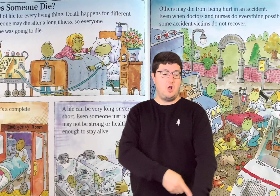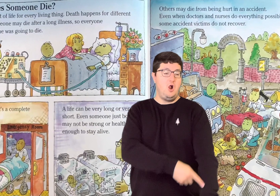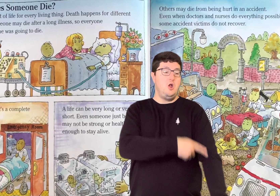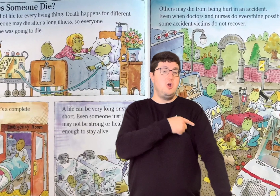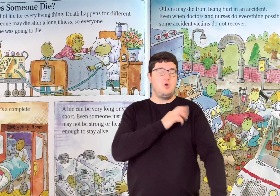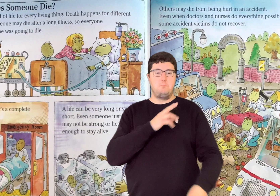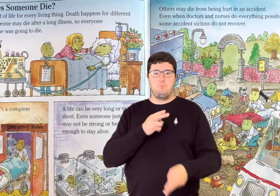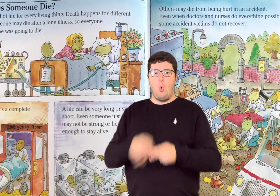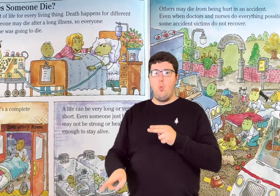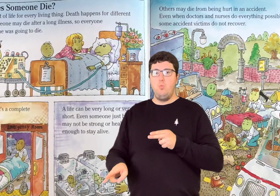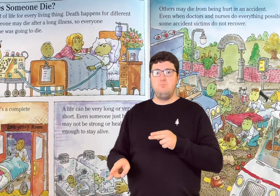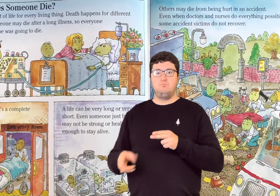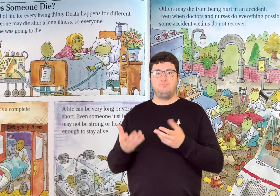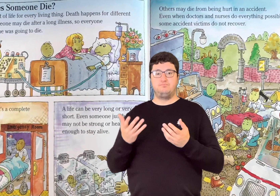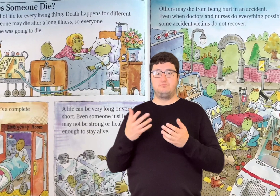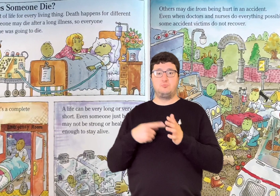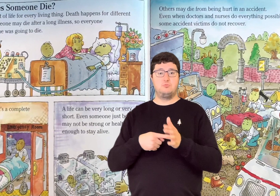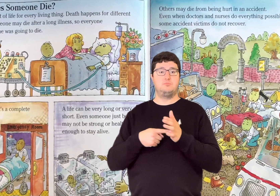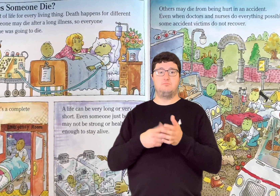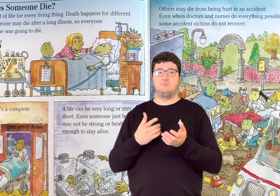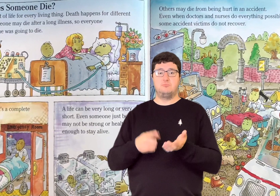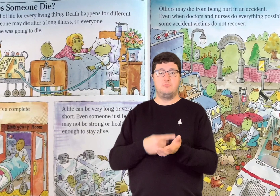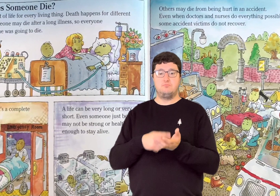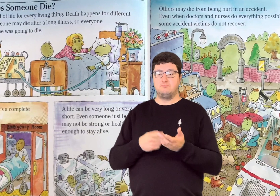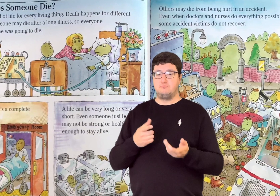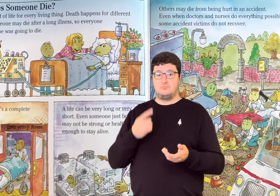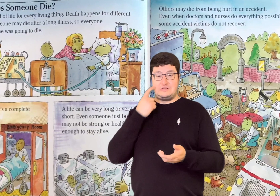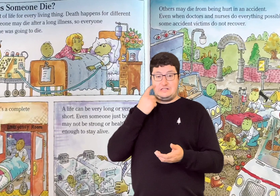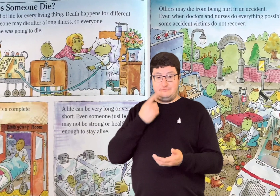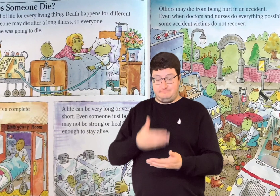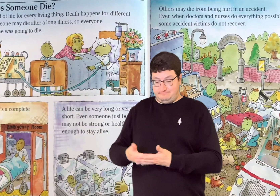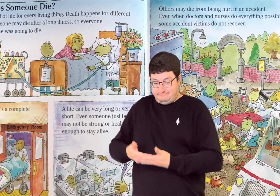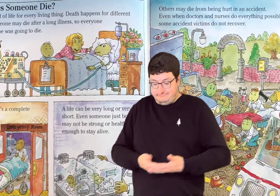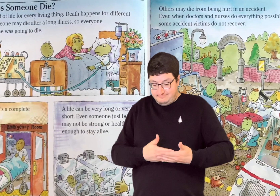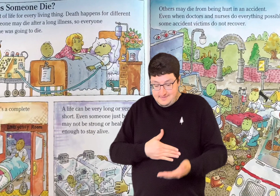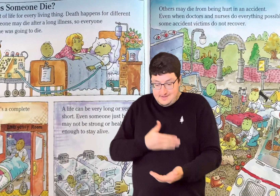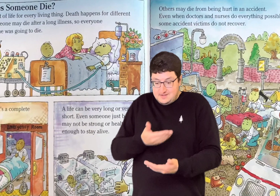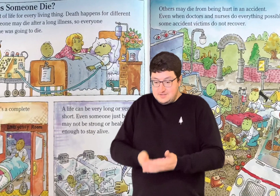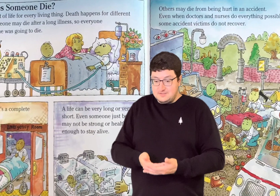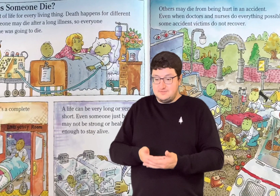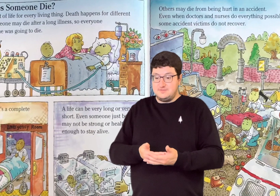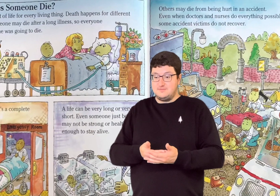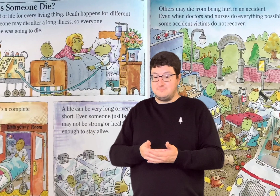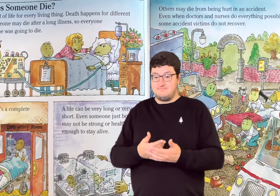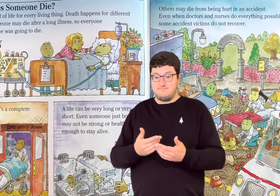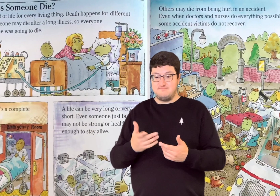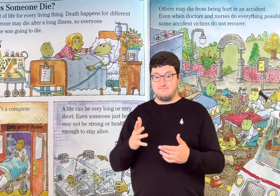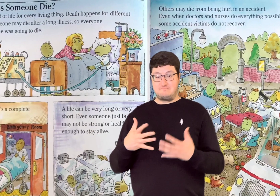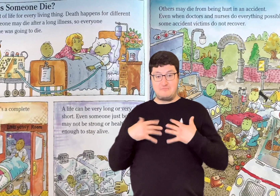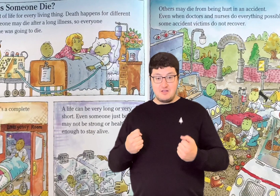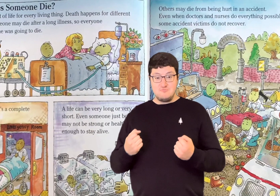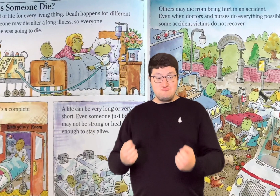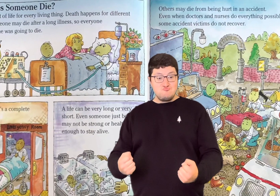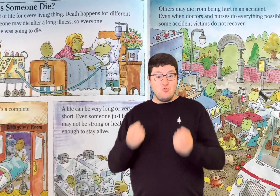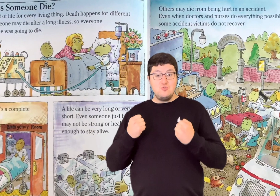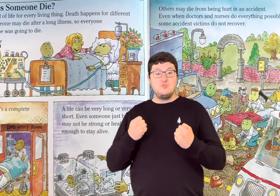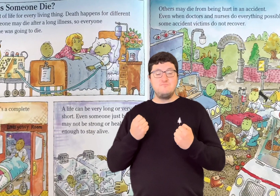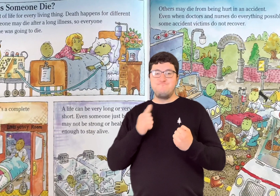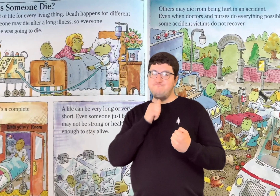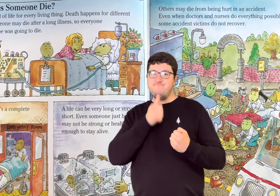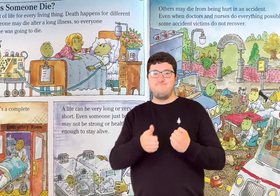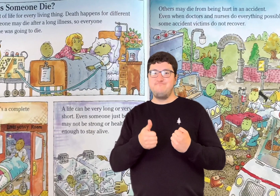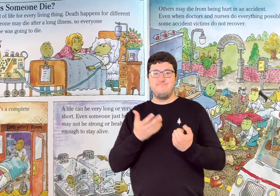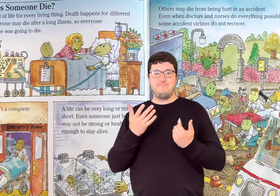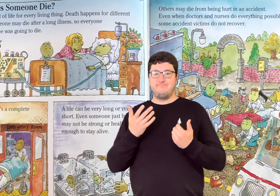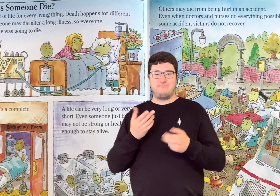A life can be very long or very short. Even someone just born may not be strong enough or healthy enough to stay